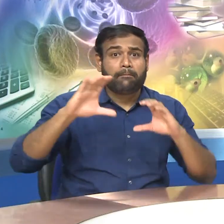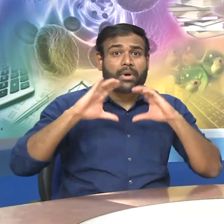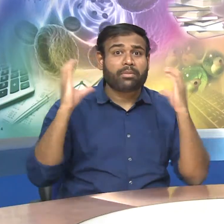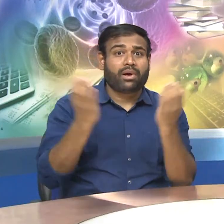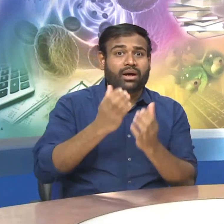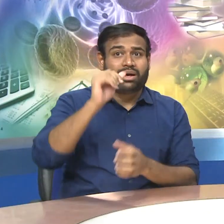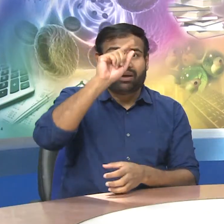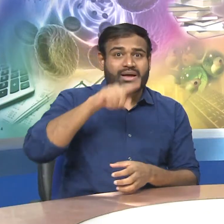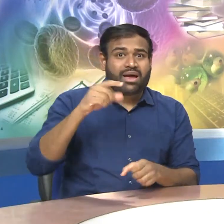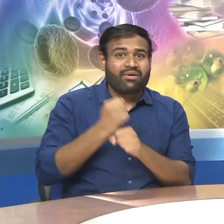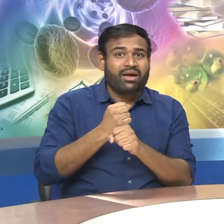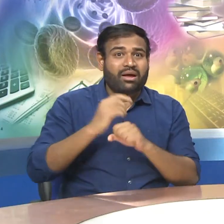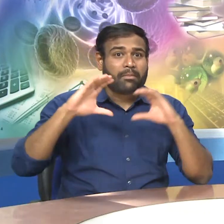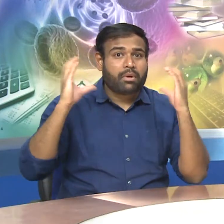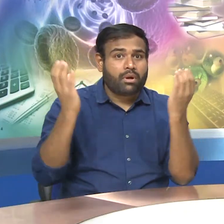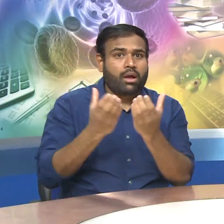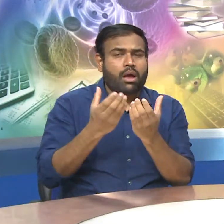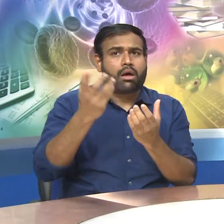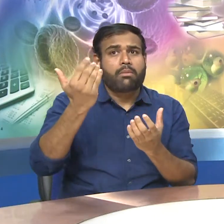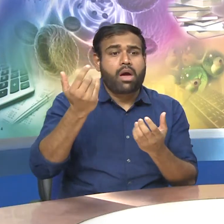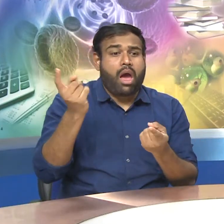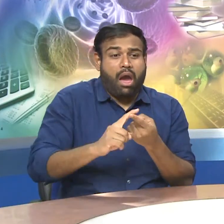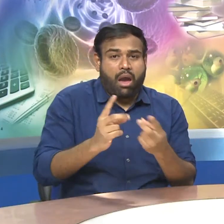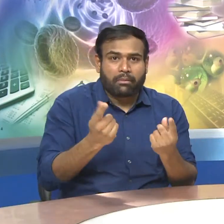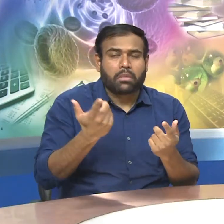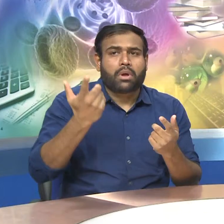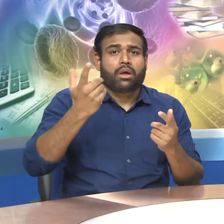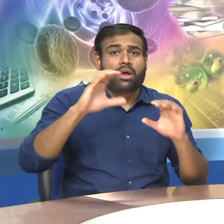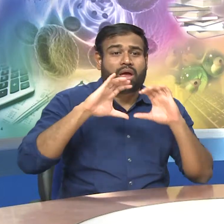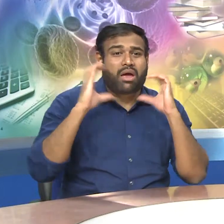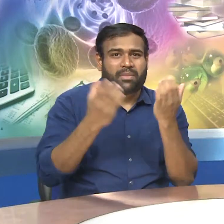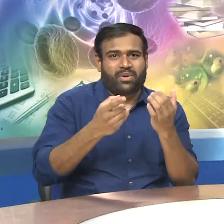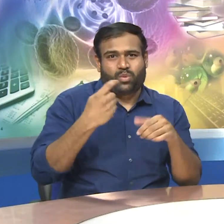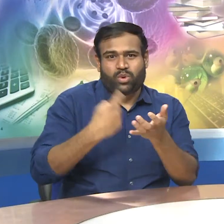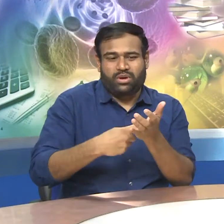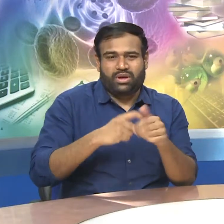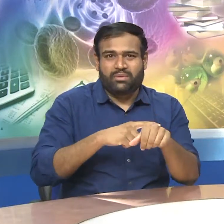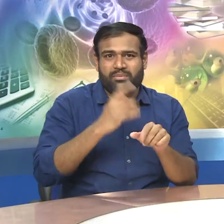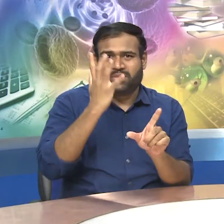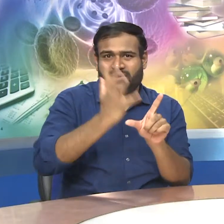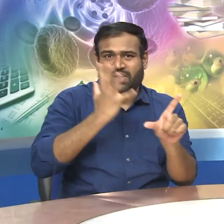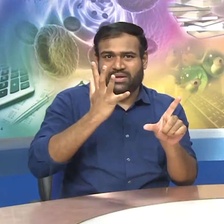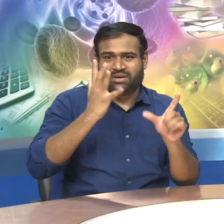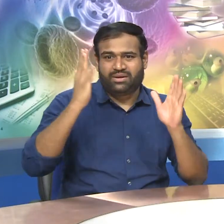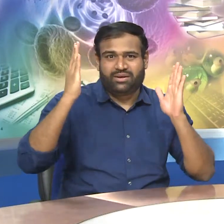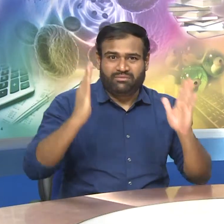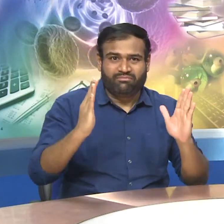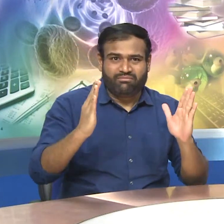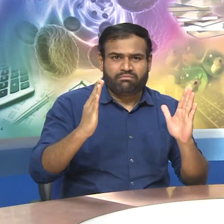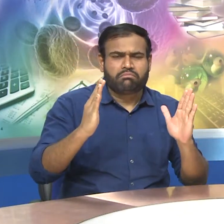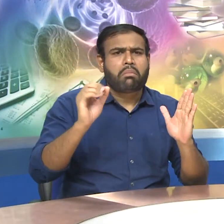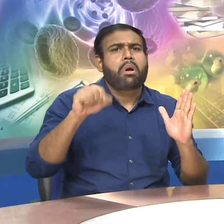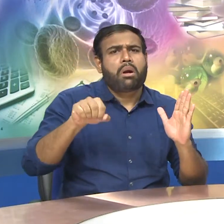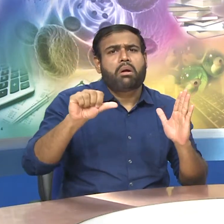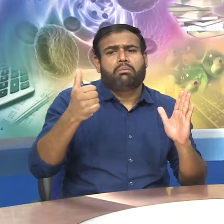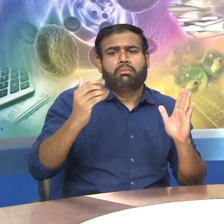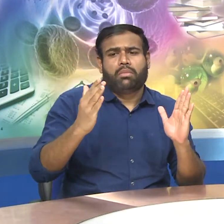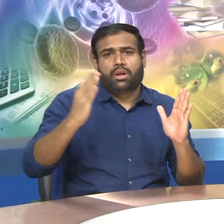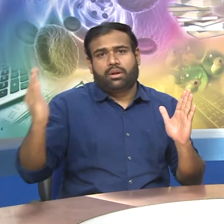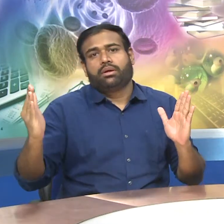the Parliament can extend the term of Legislative Assembly for a period not